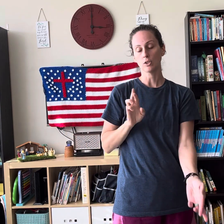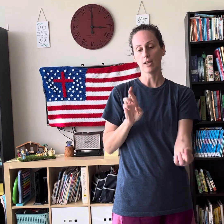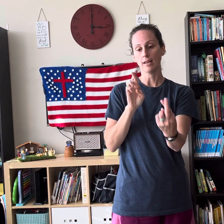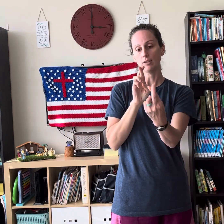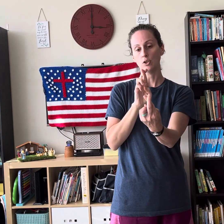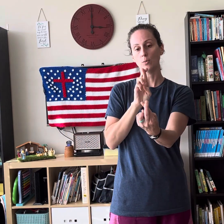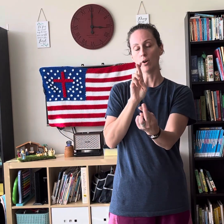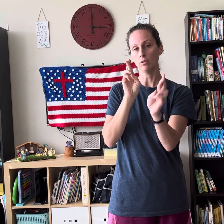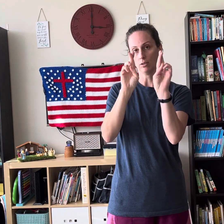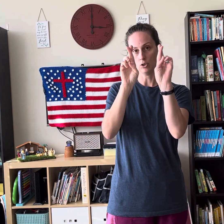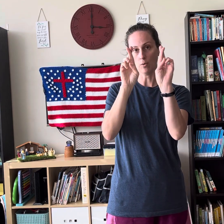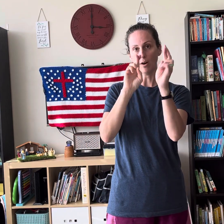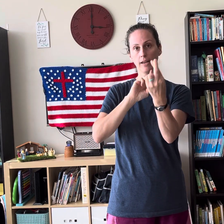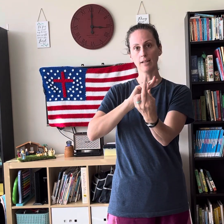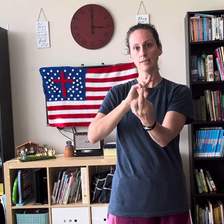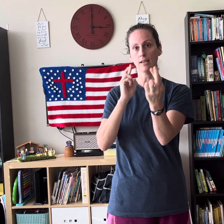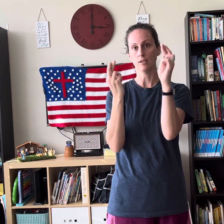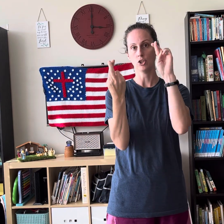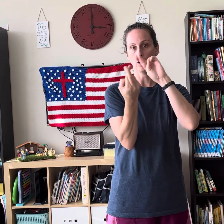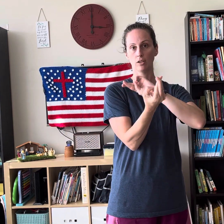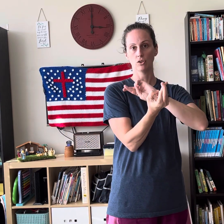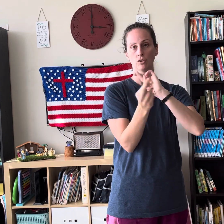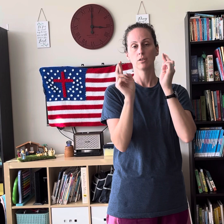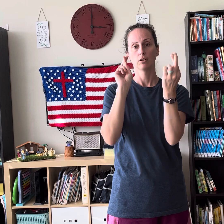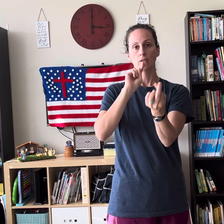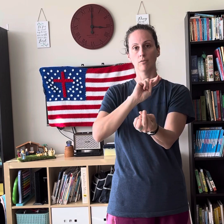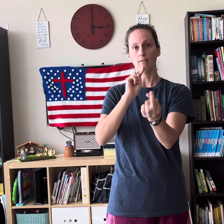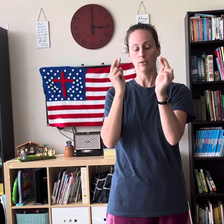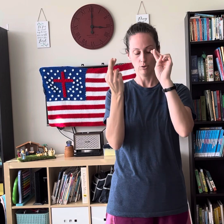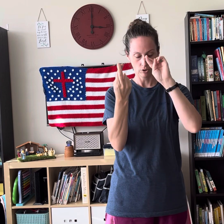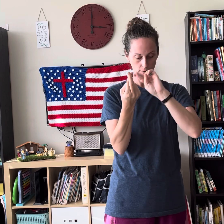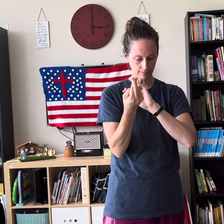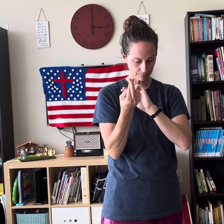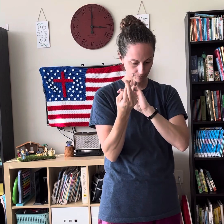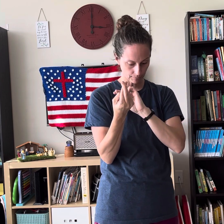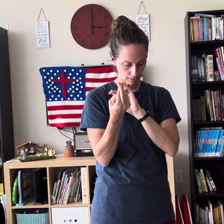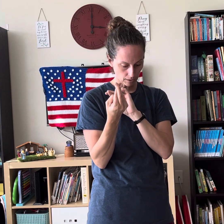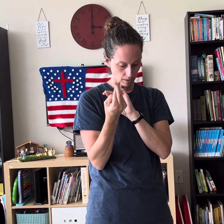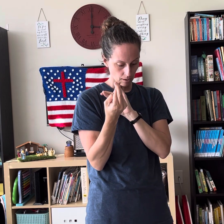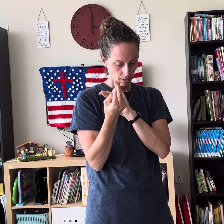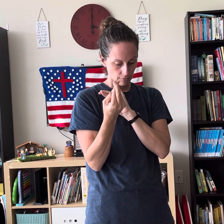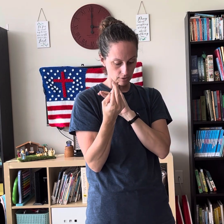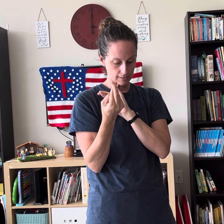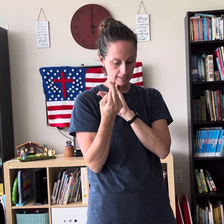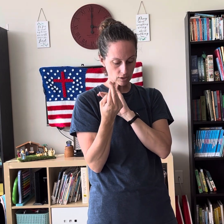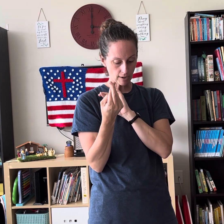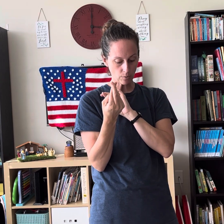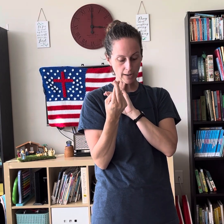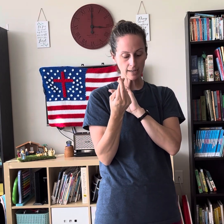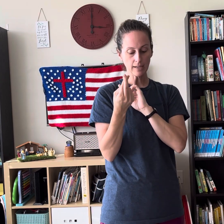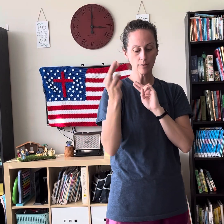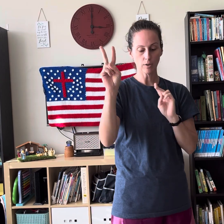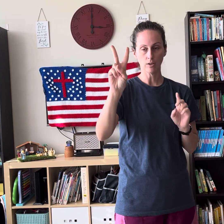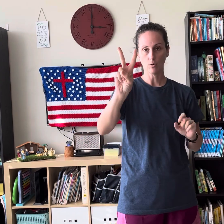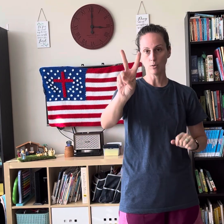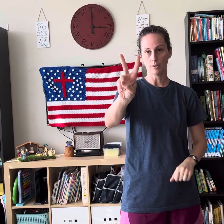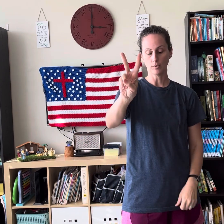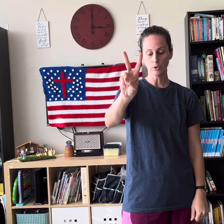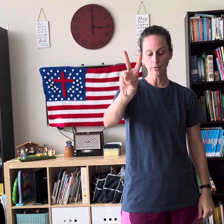signing the two R hands and the change, Revolution. For Second Great Awakening, we're going to hold up 2